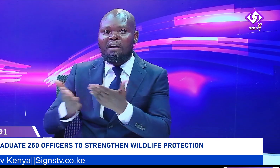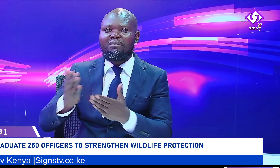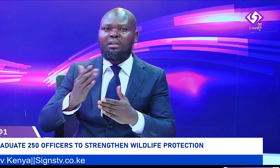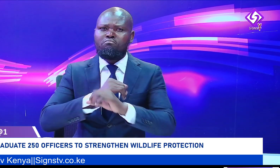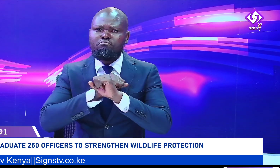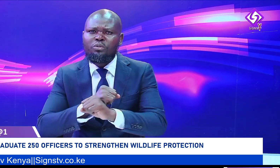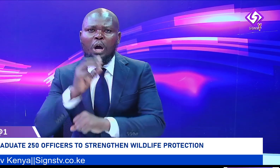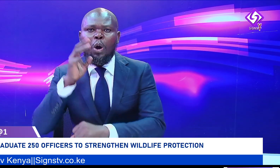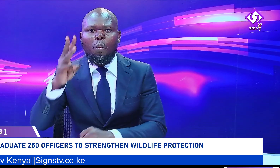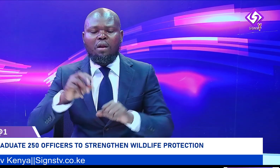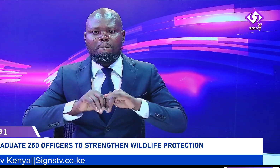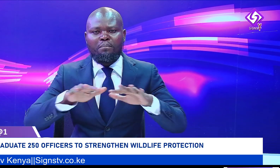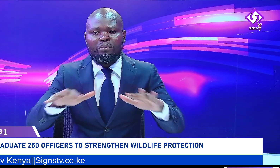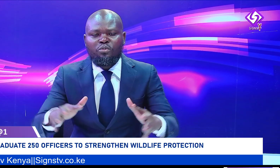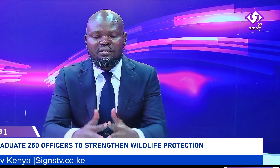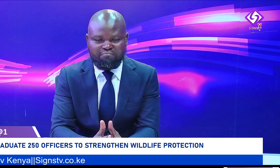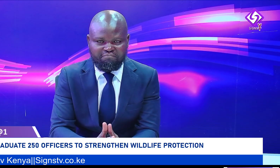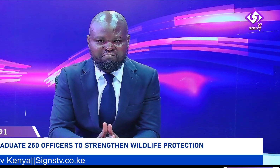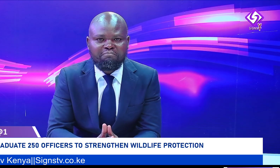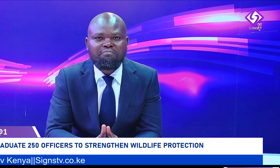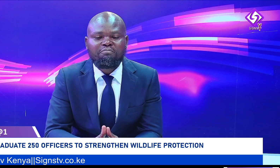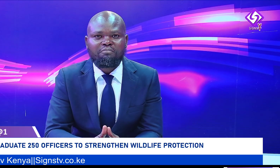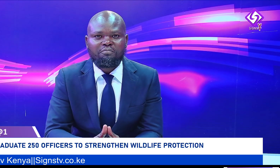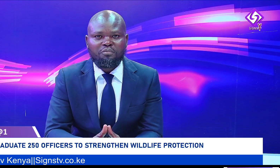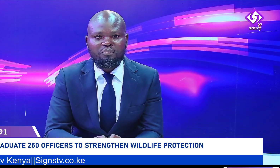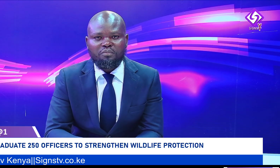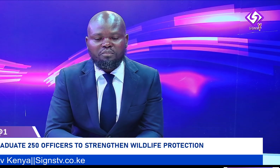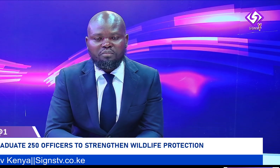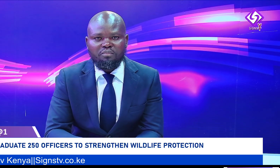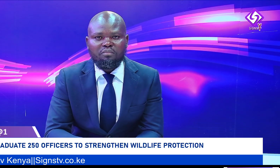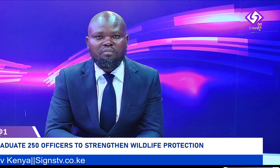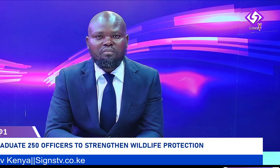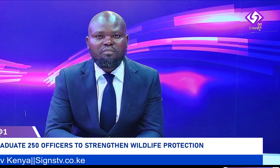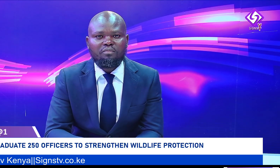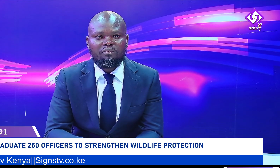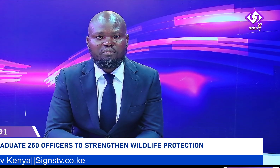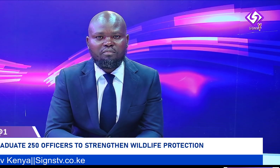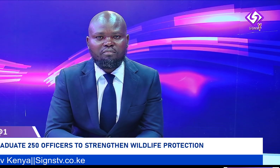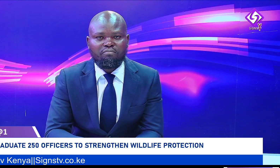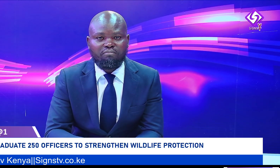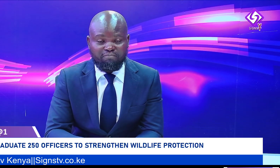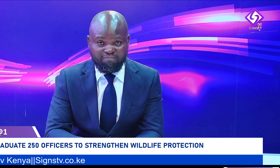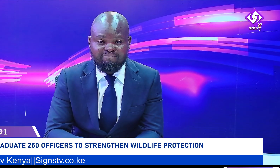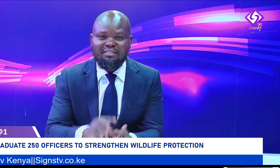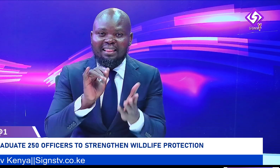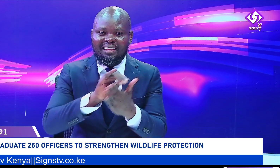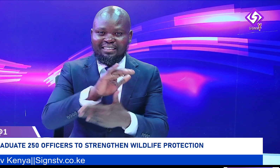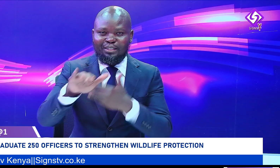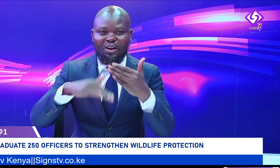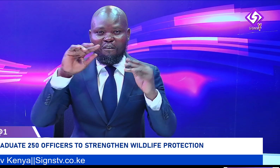to various national parks and reserves to bolster protection and surveillance efforts. And with that, we come